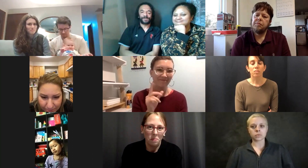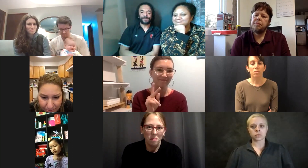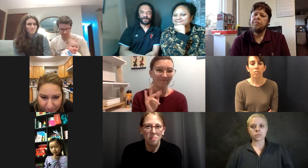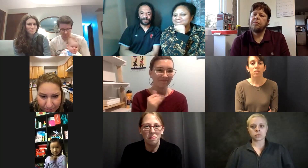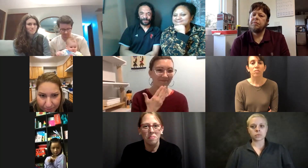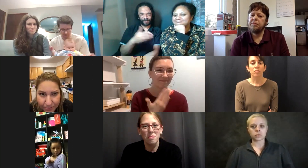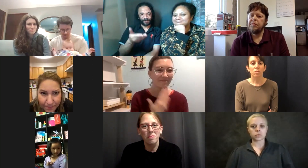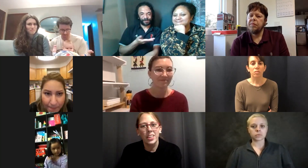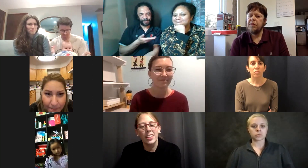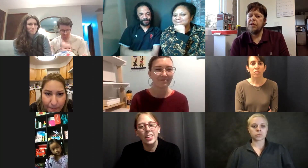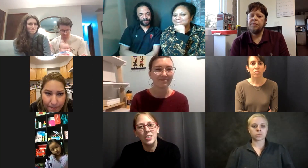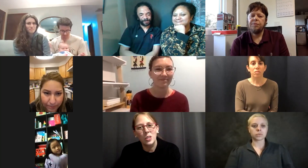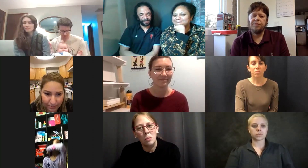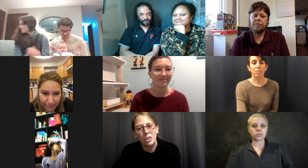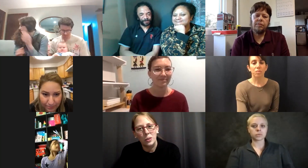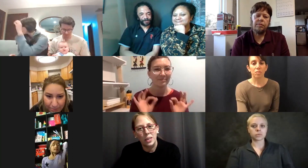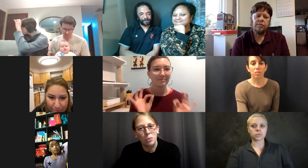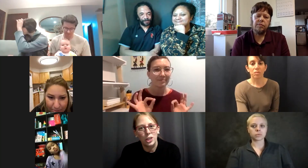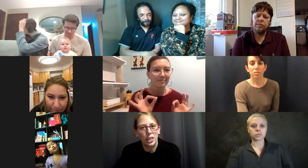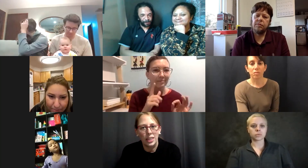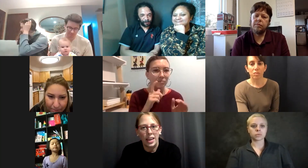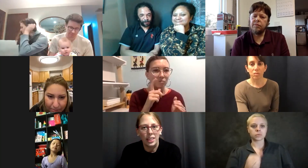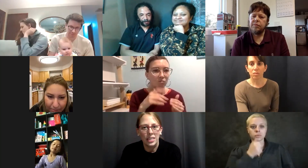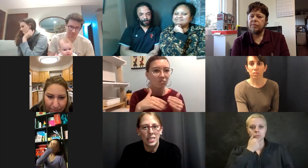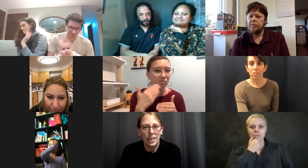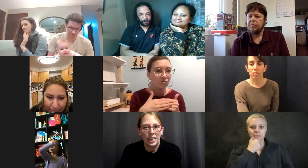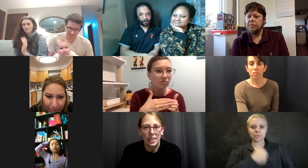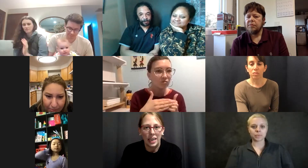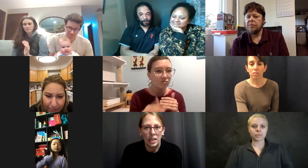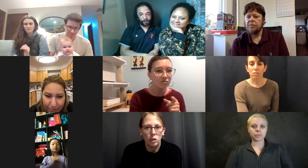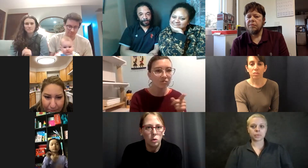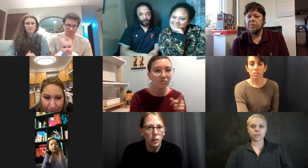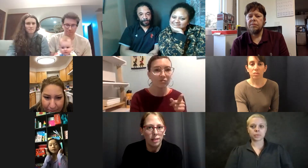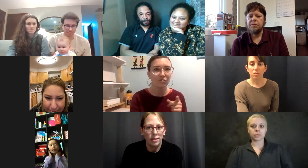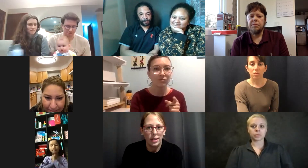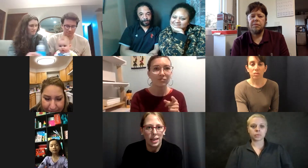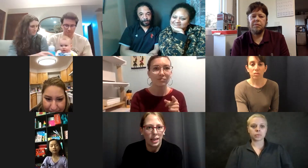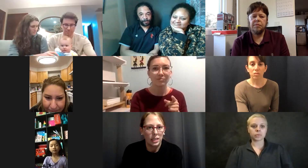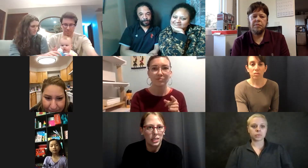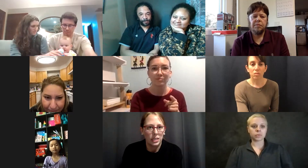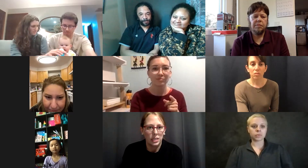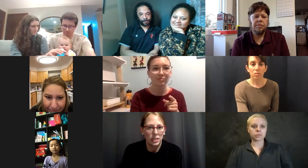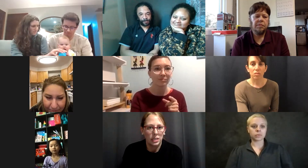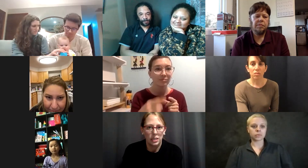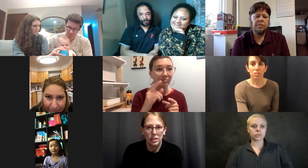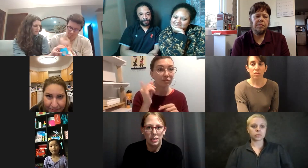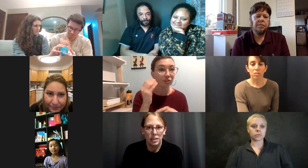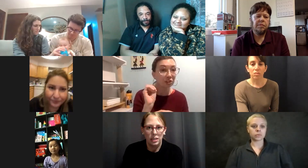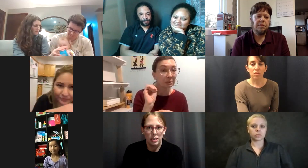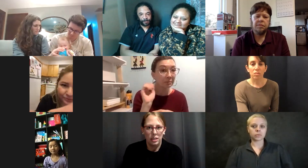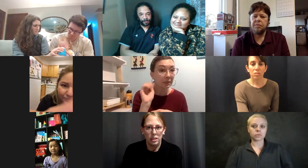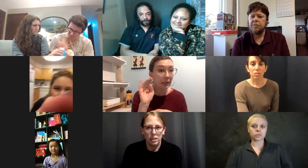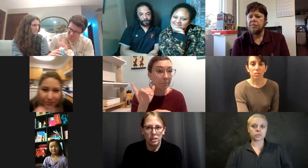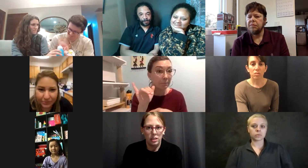wonderful. Thank you so much, Loki. I appreciate that. This is Annie again. And who do we have next?